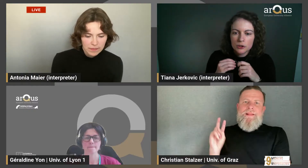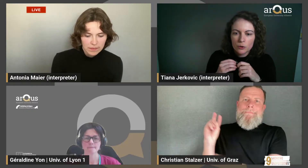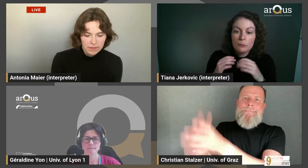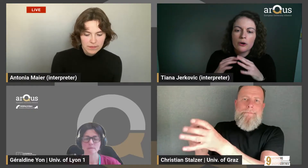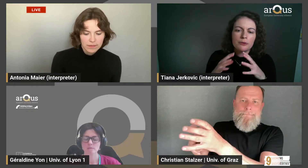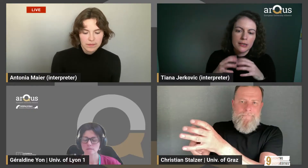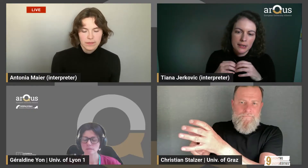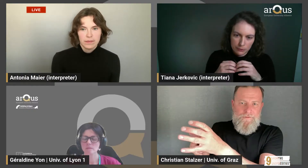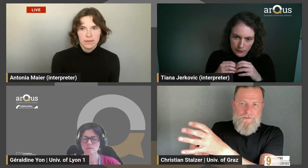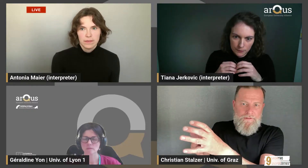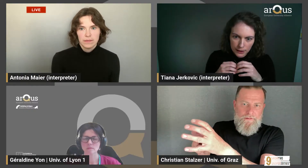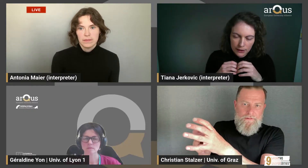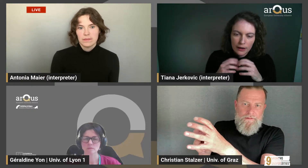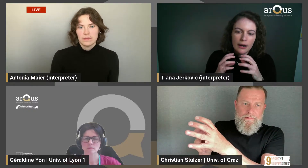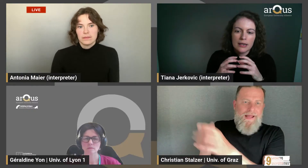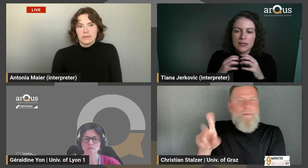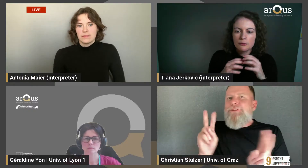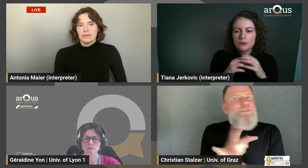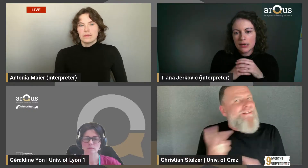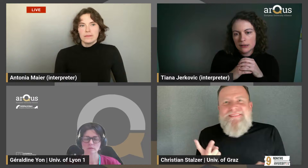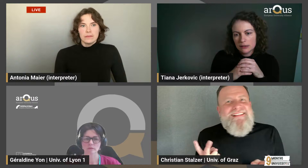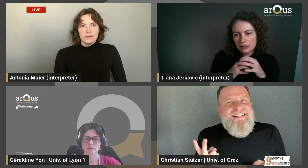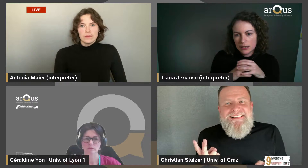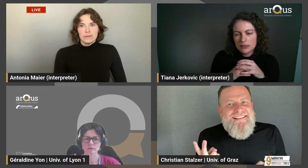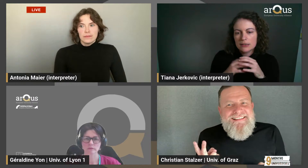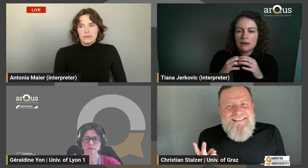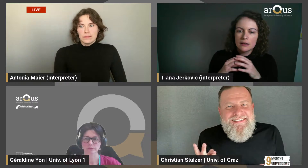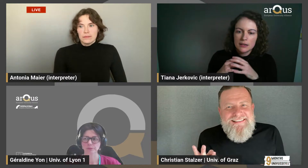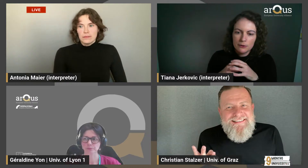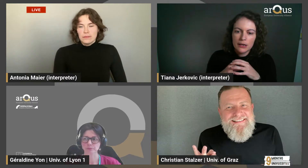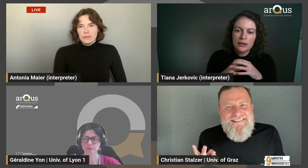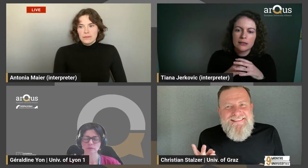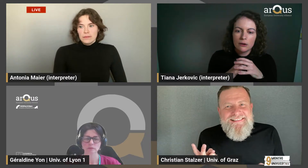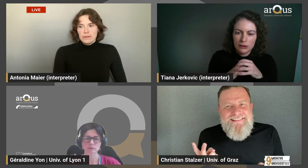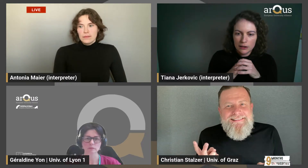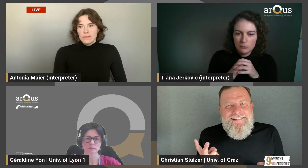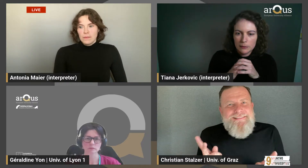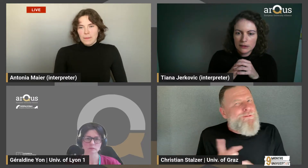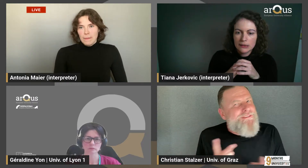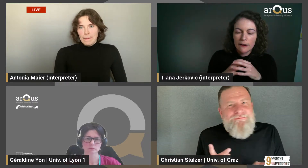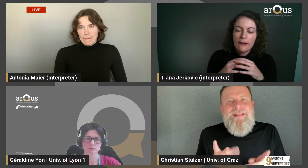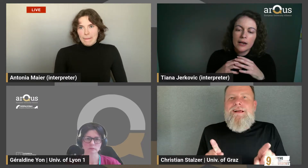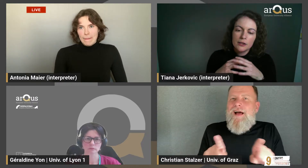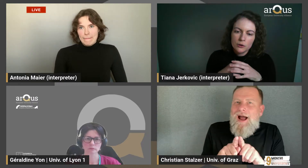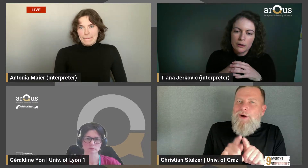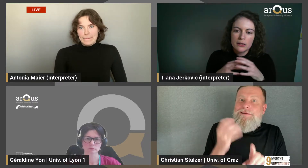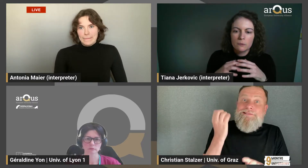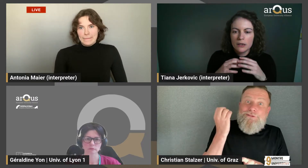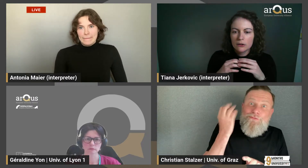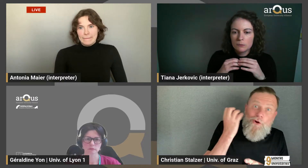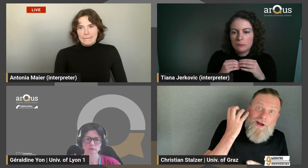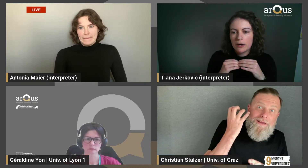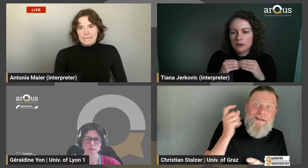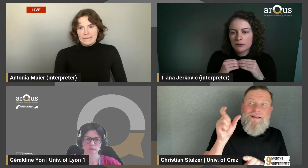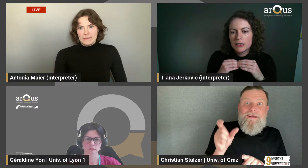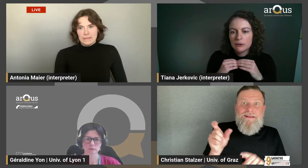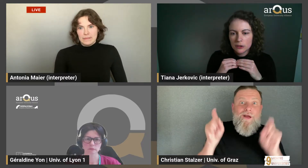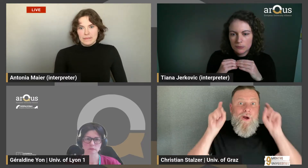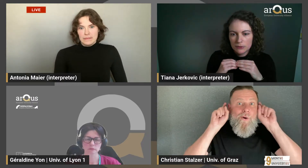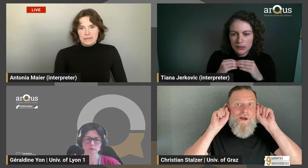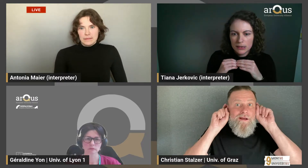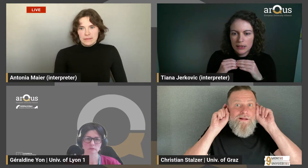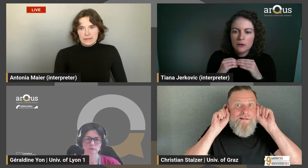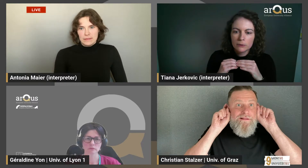actually ensure perfect hearing, as if technical aids as hearing aids and cochlear implants ensure that we could be part of the